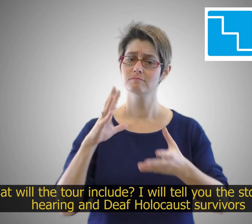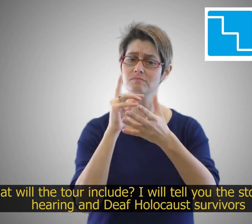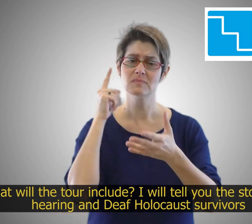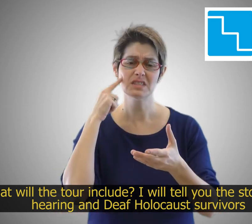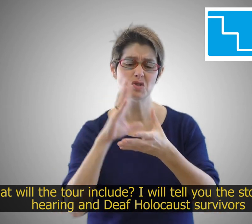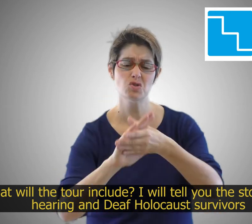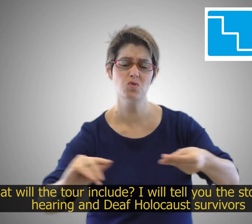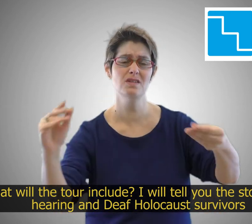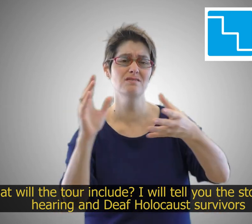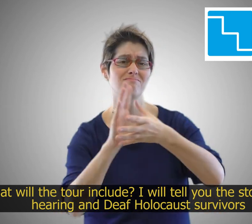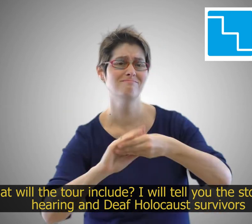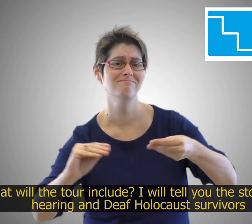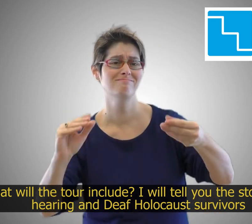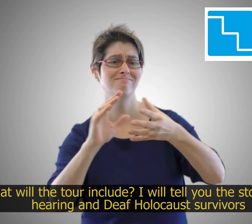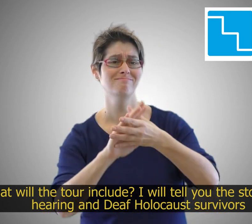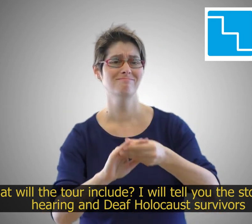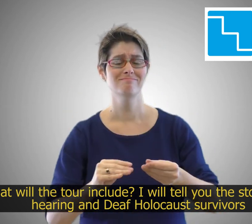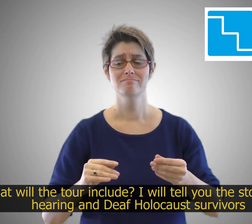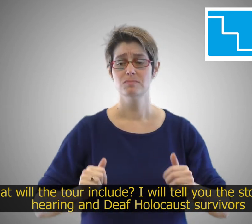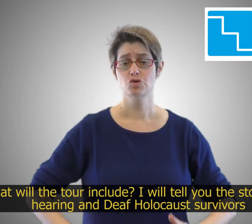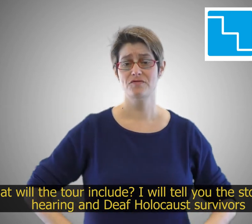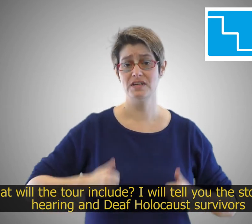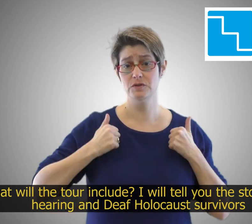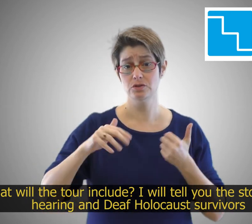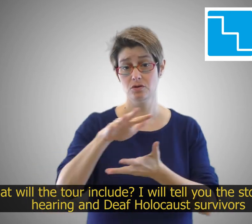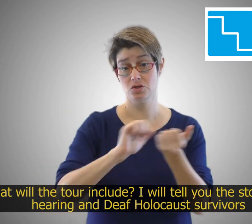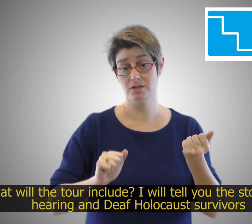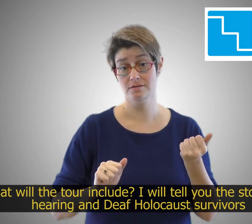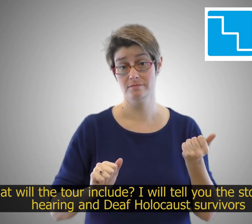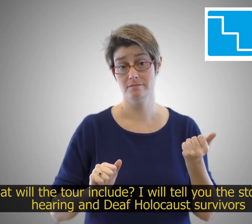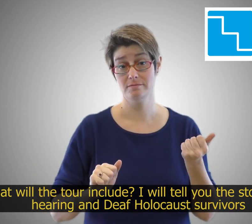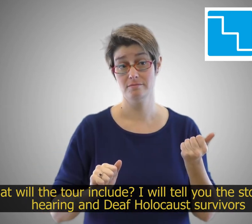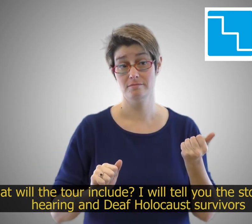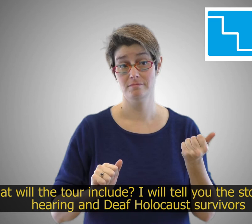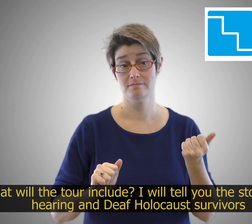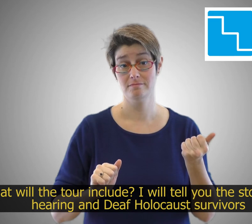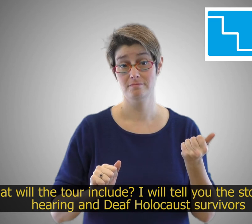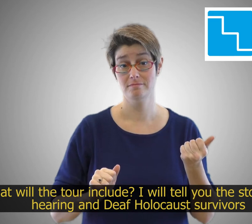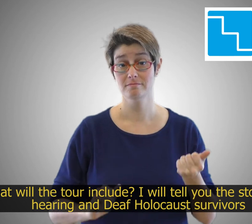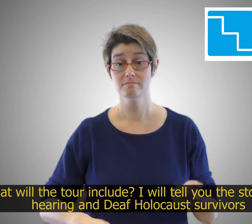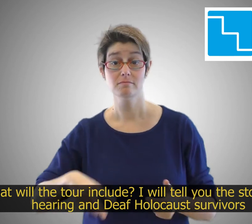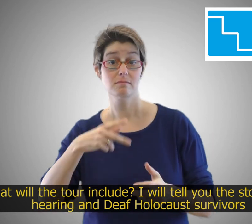I will tell you the stories of hearing and deaf Holocaust survivors.